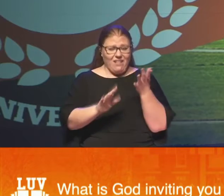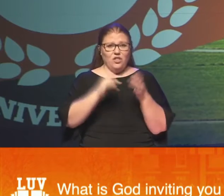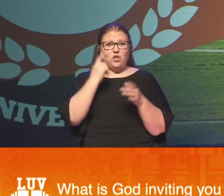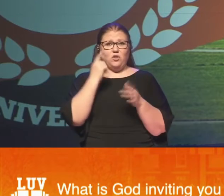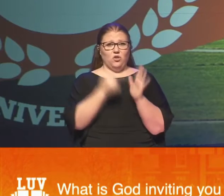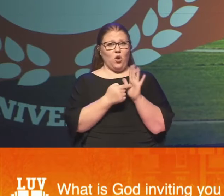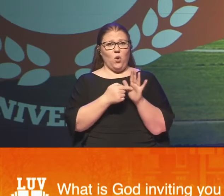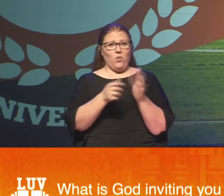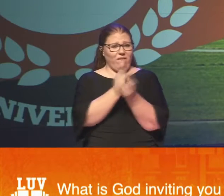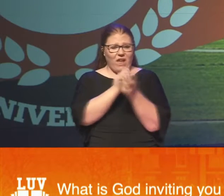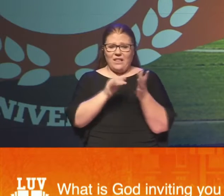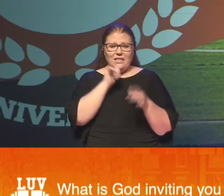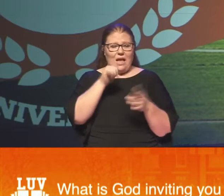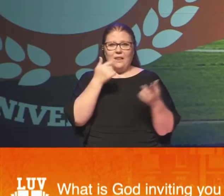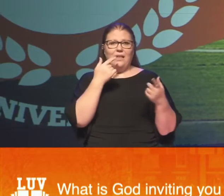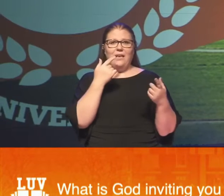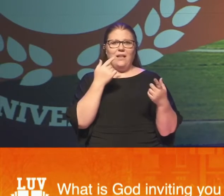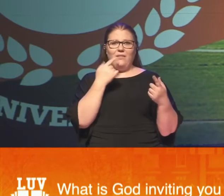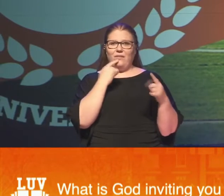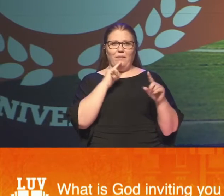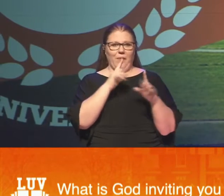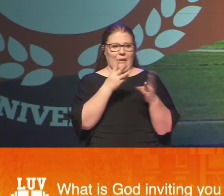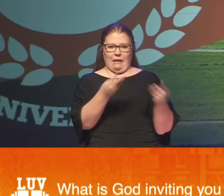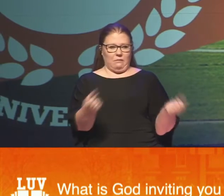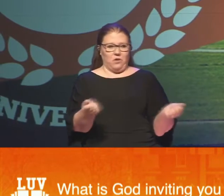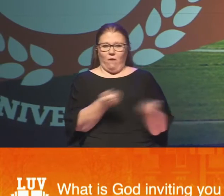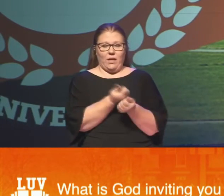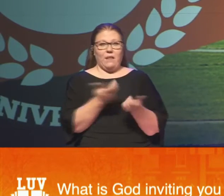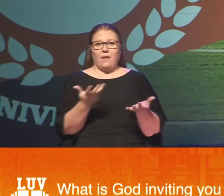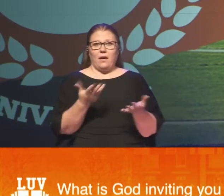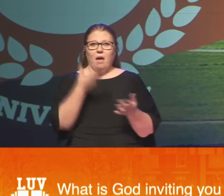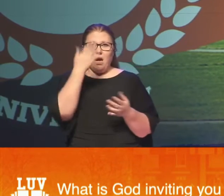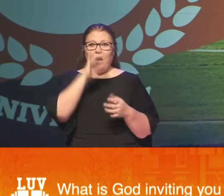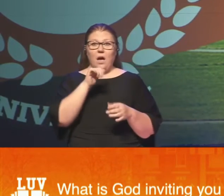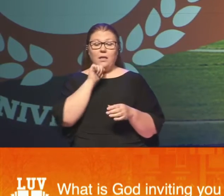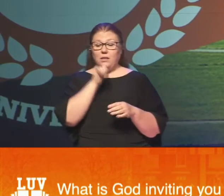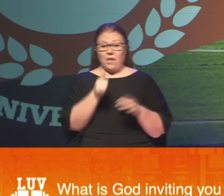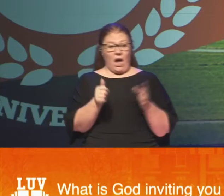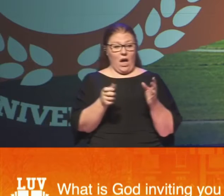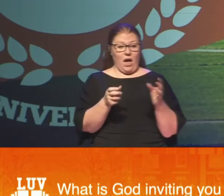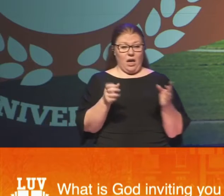answer. He submitted himself to the violence of humanity to say that God is not violent.